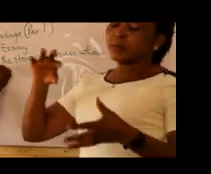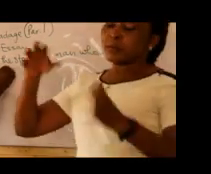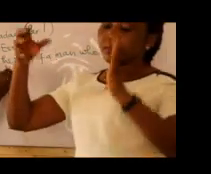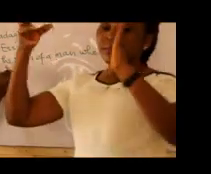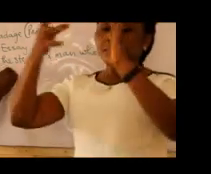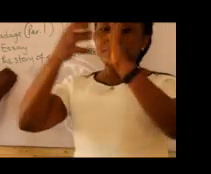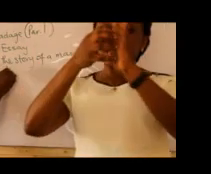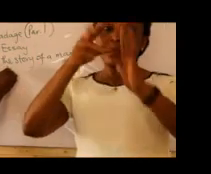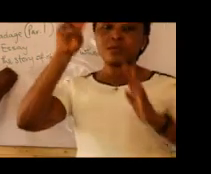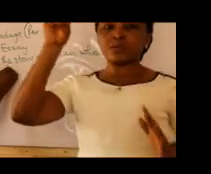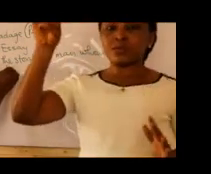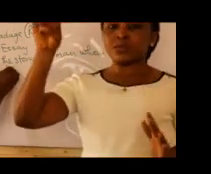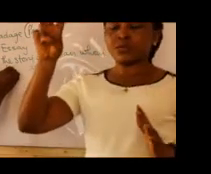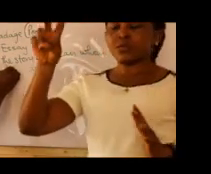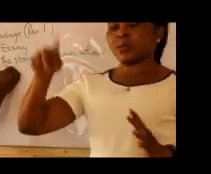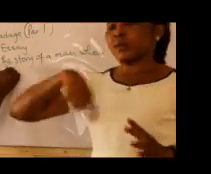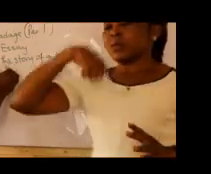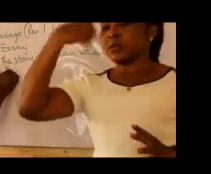to